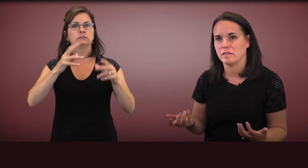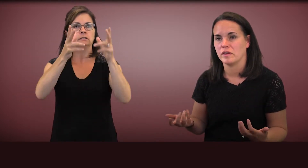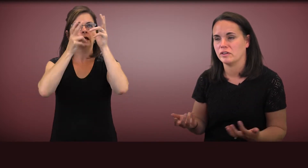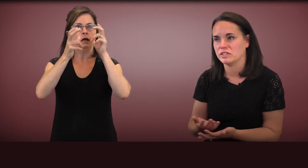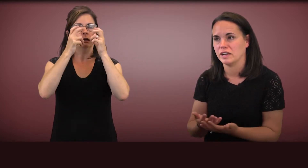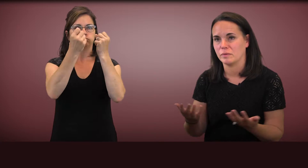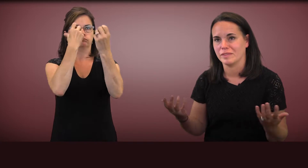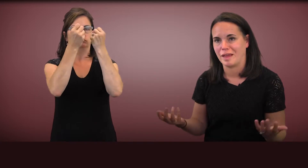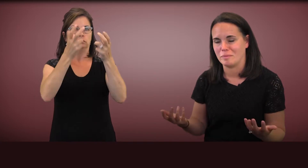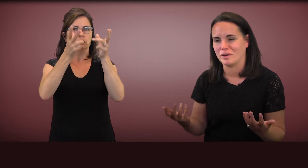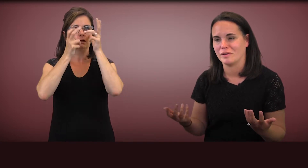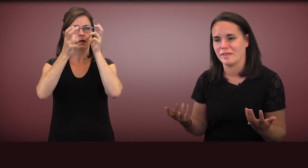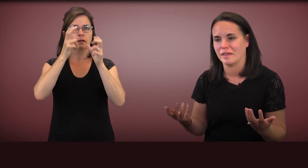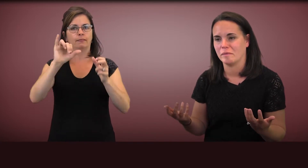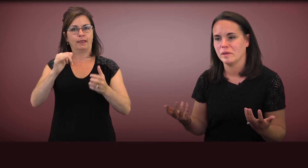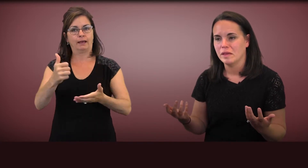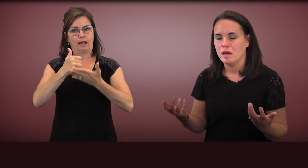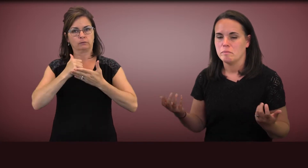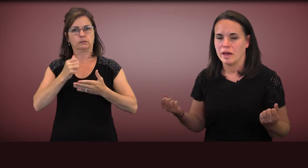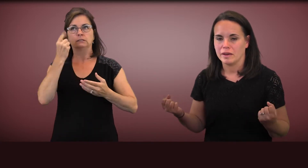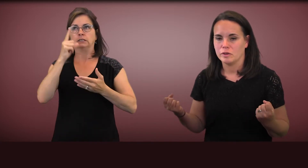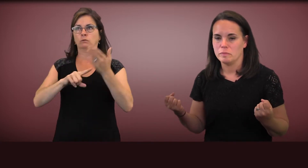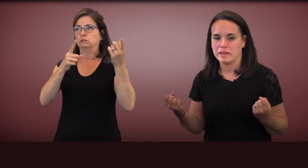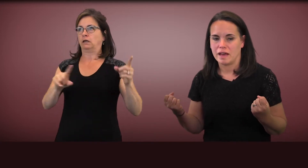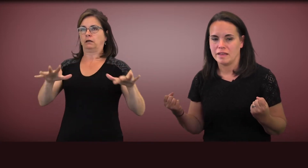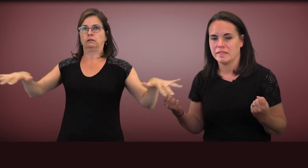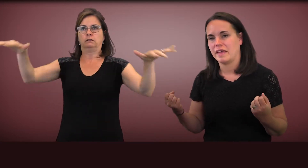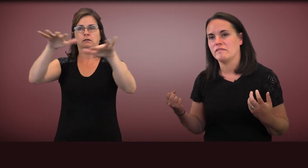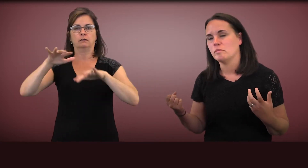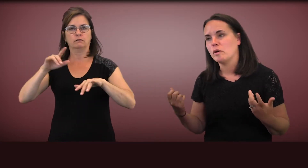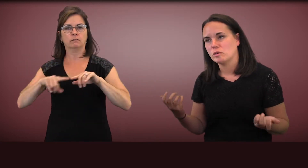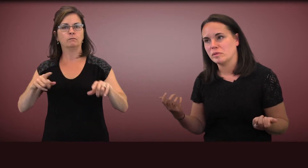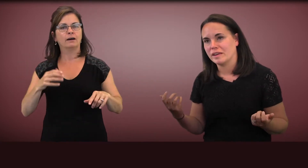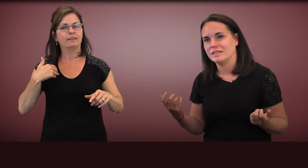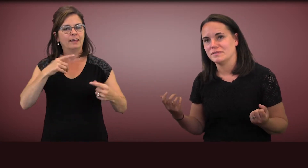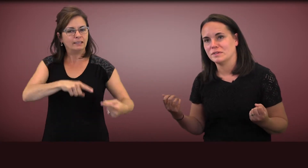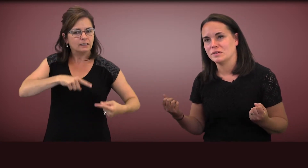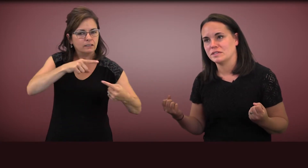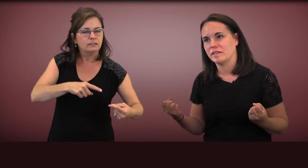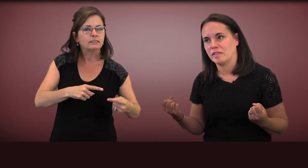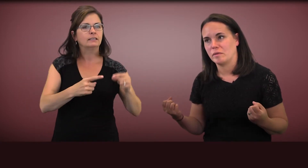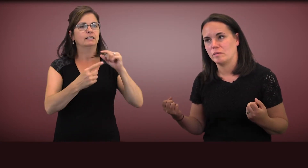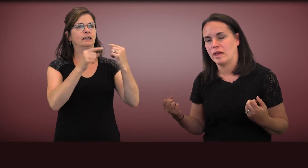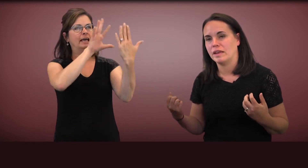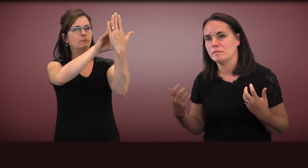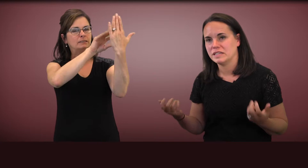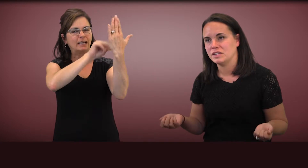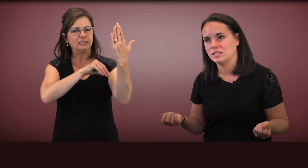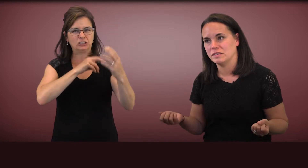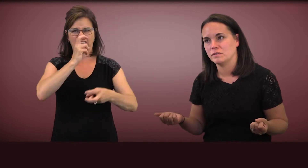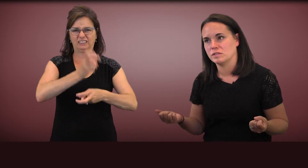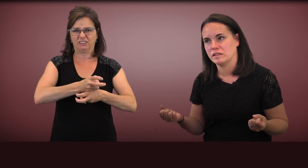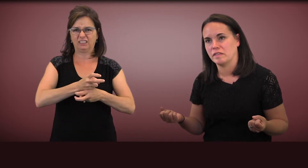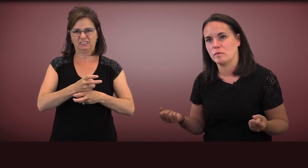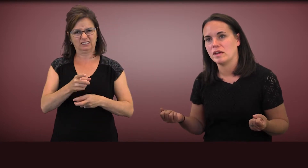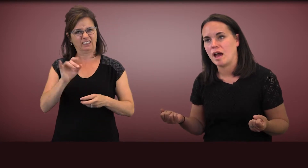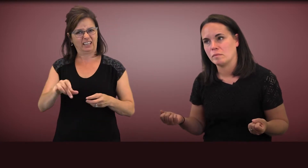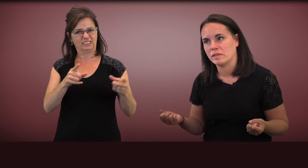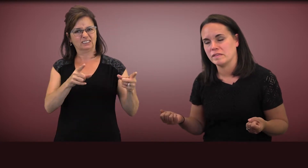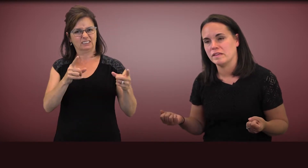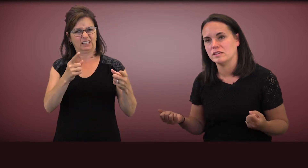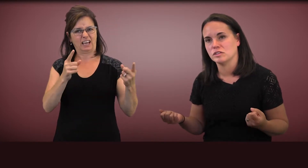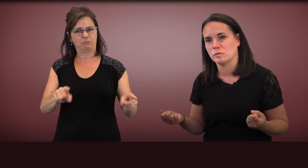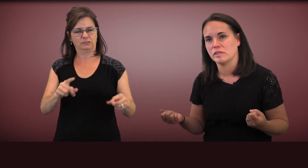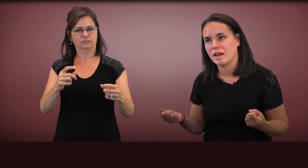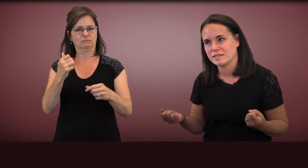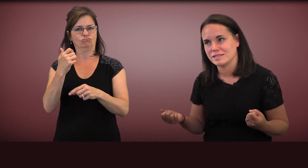as a means of understanding what's happening around them, but who, because they have the motor planning difficulties and imitation difficulties that we